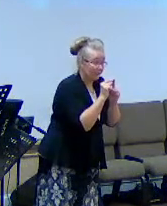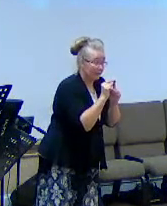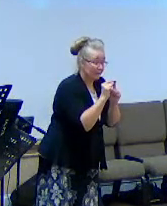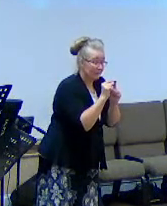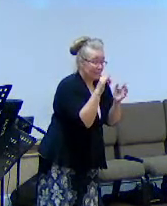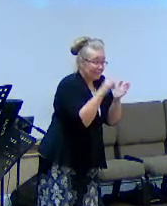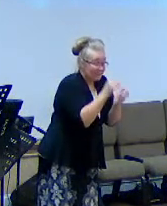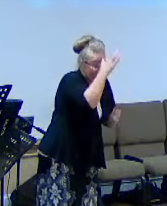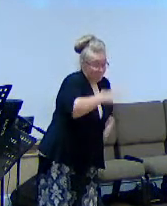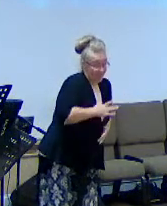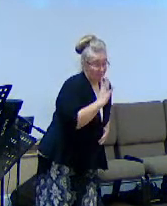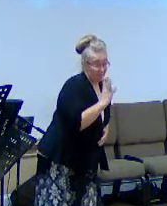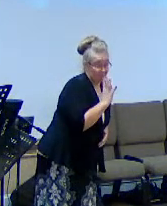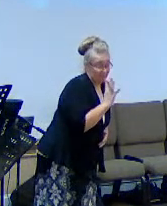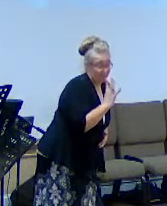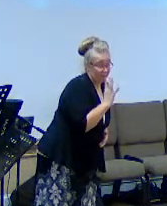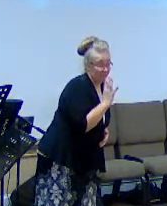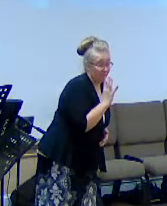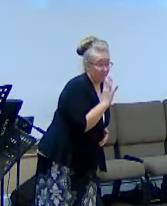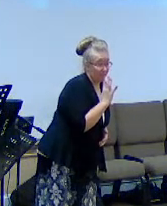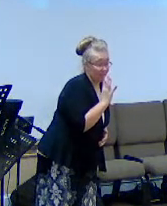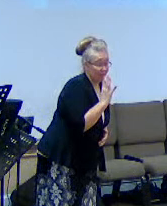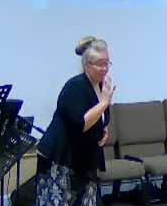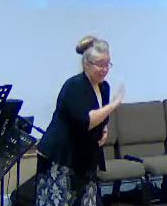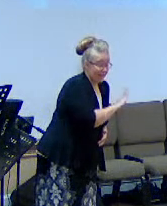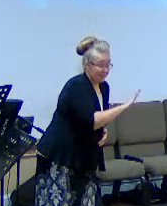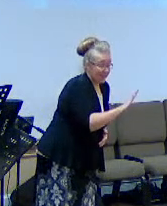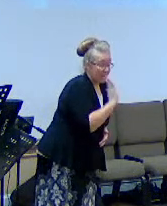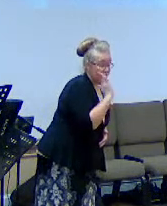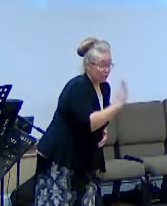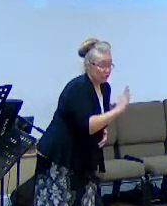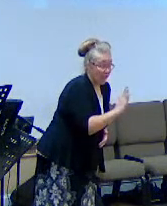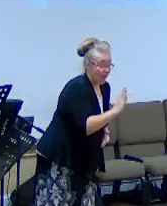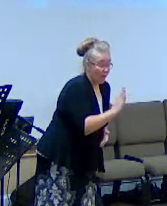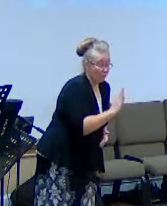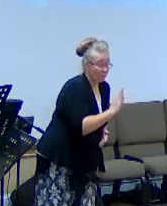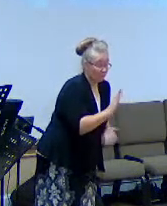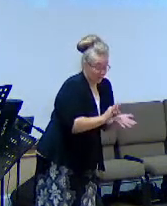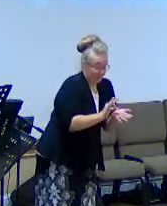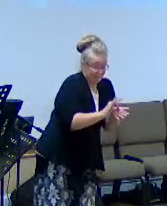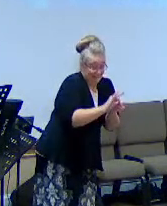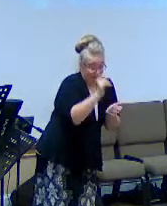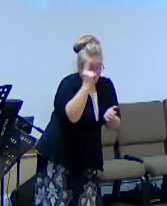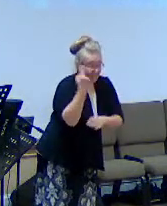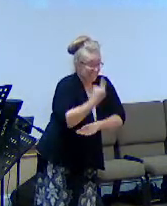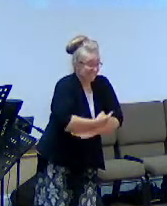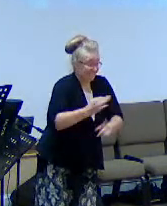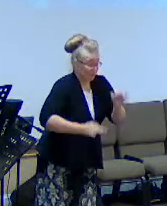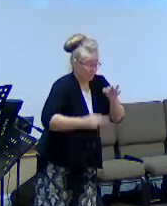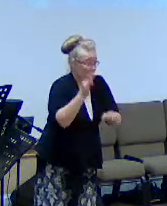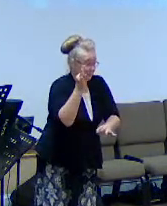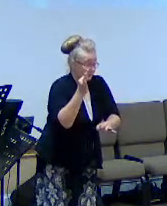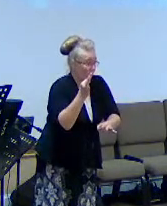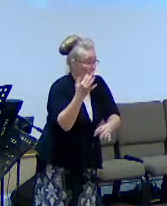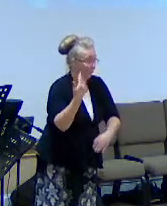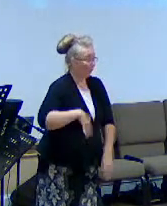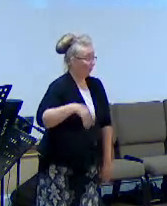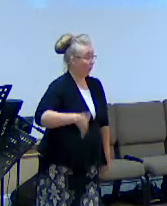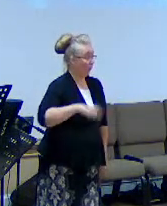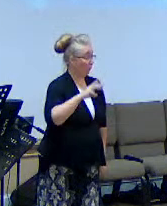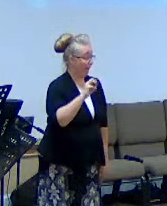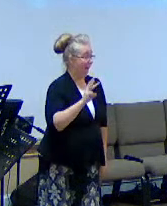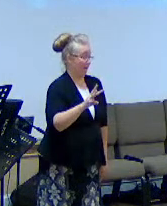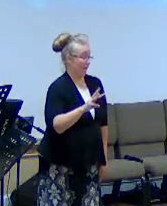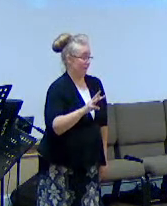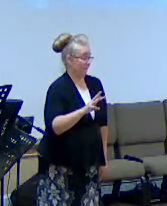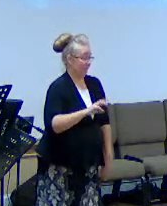that men shall speak, they shall give an account for in the day of judgment. Wow,